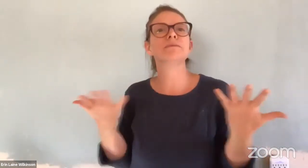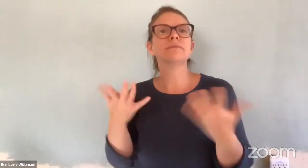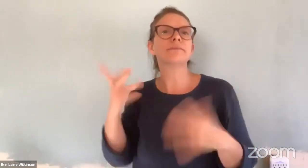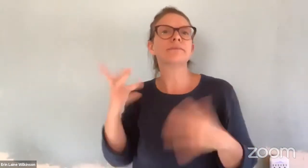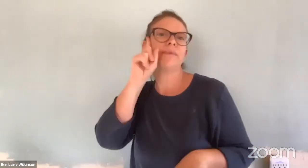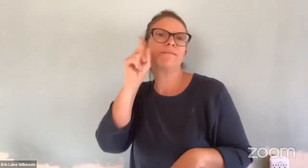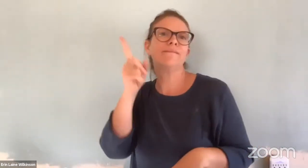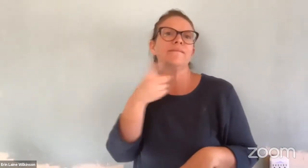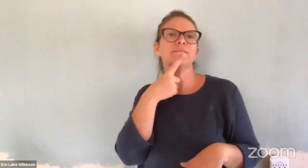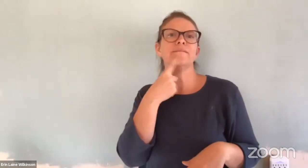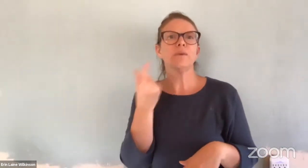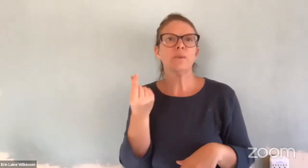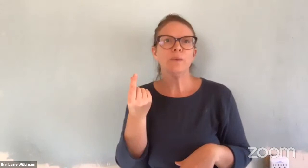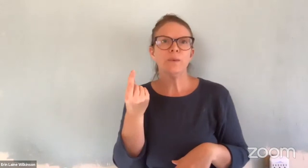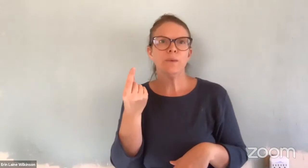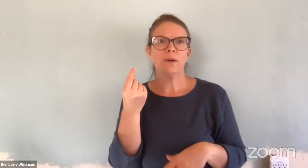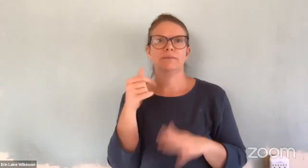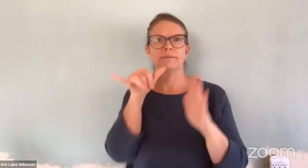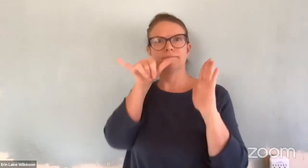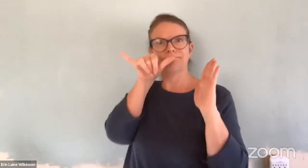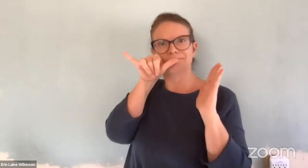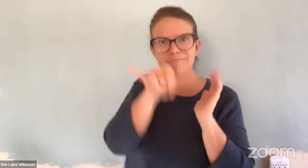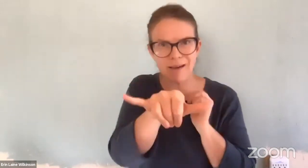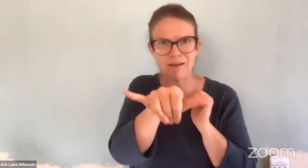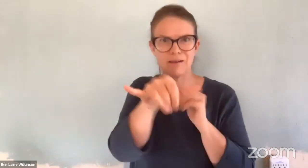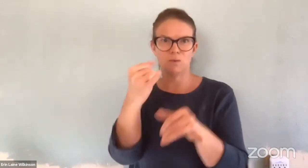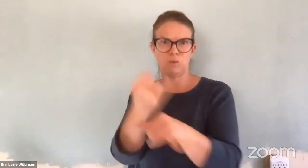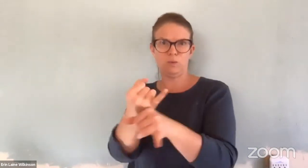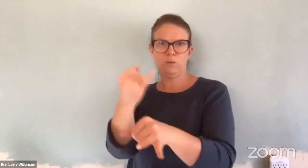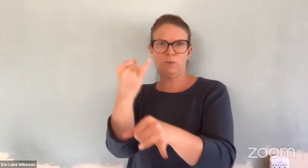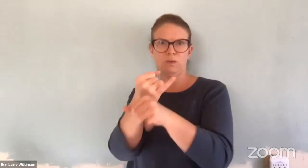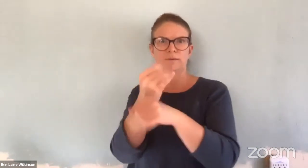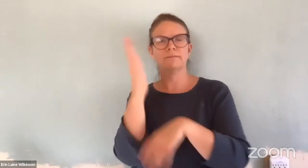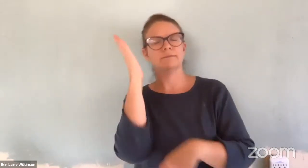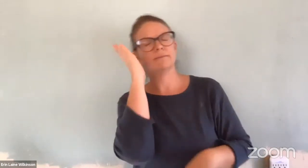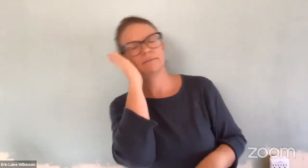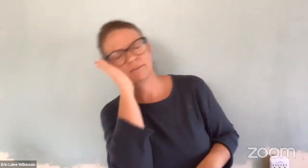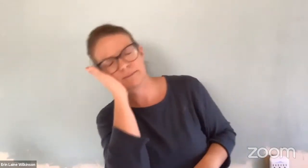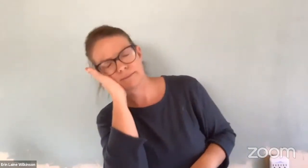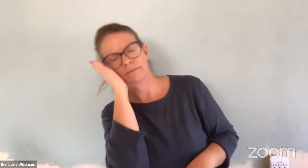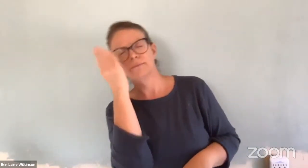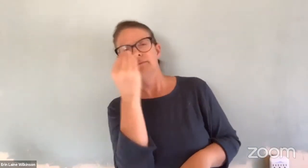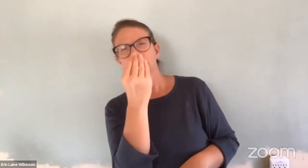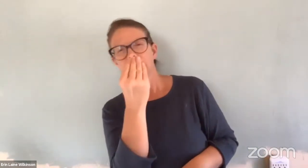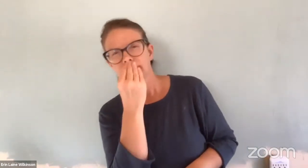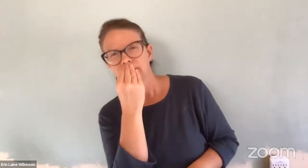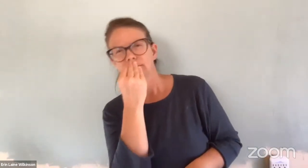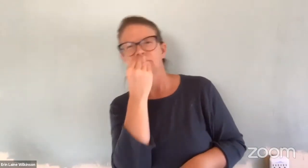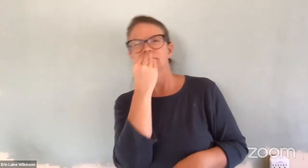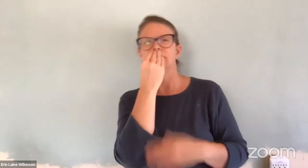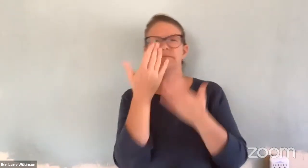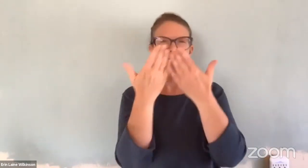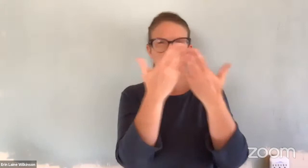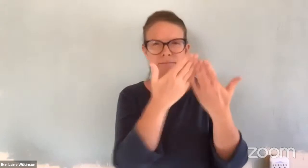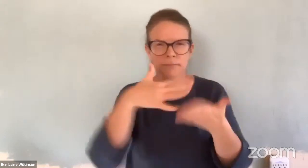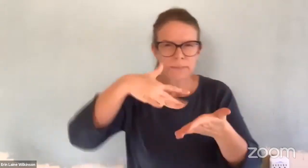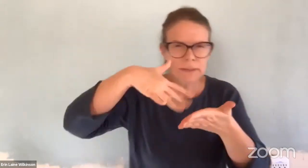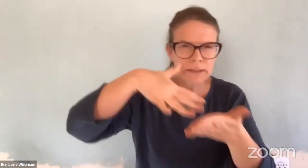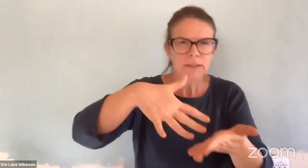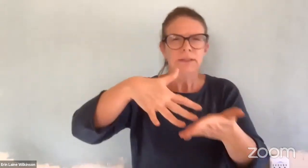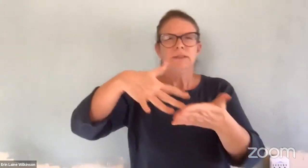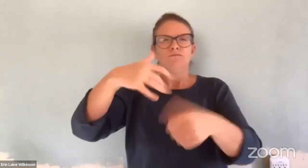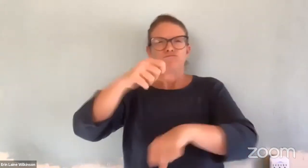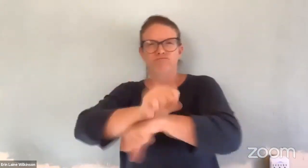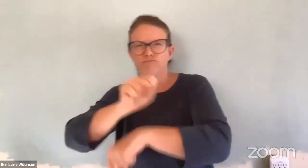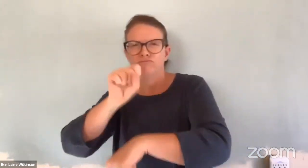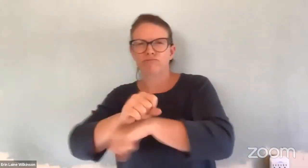And eventually, I think we all realize what's happened is that deaf people, now keep in mind, deaf schools